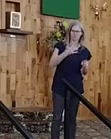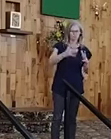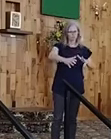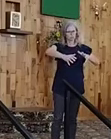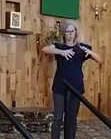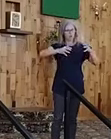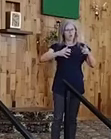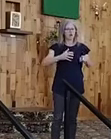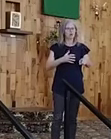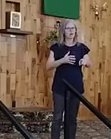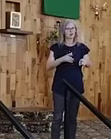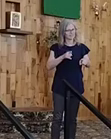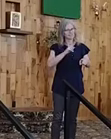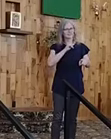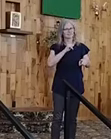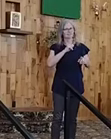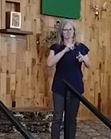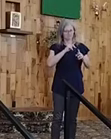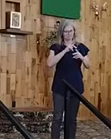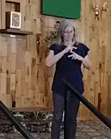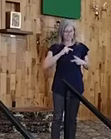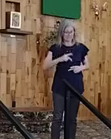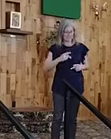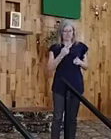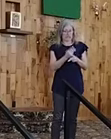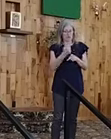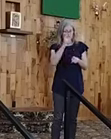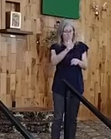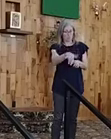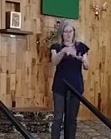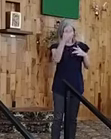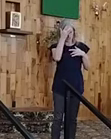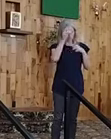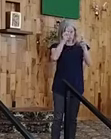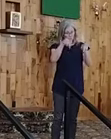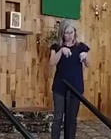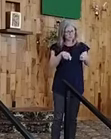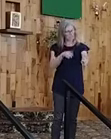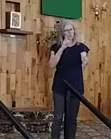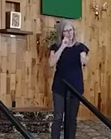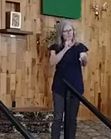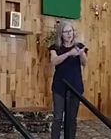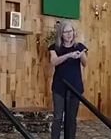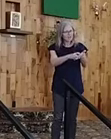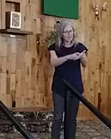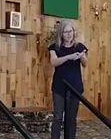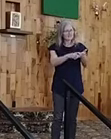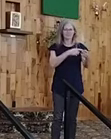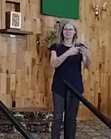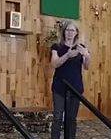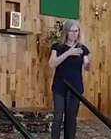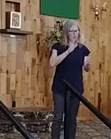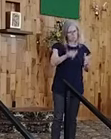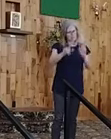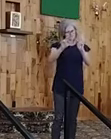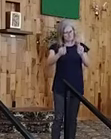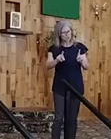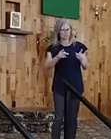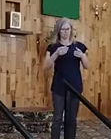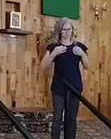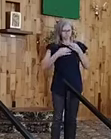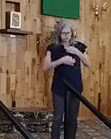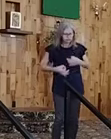great that he physically cared for this ill person, recognized that in this person